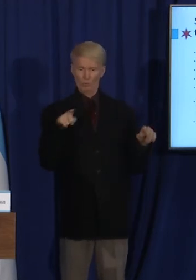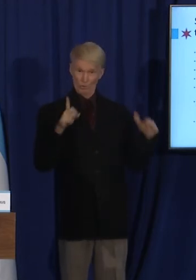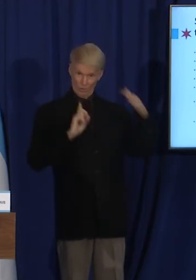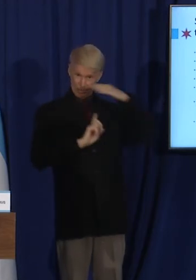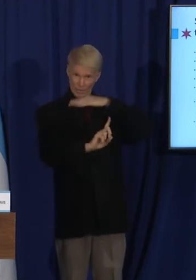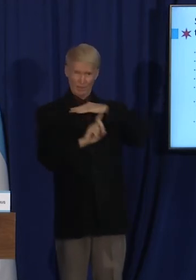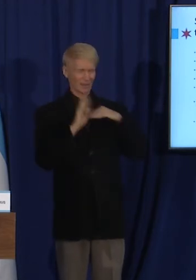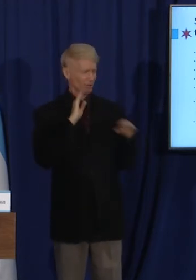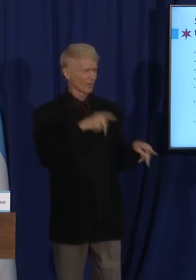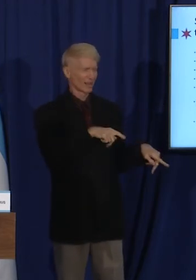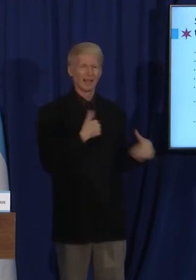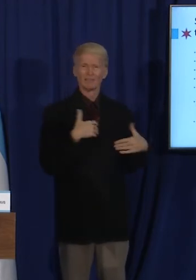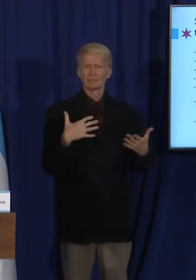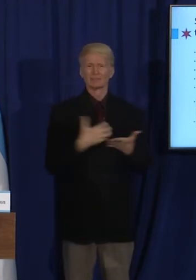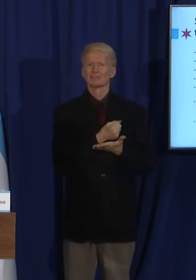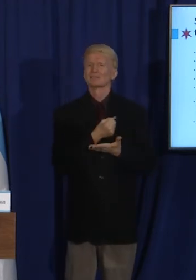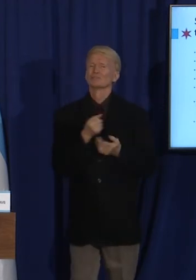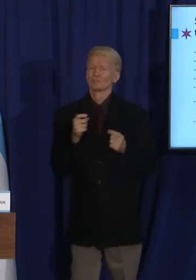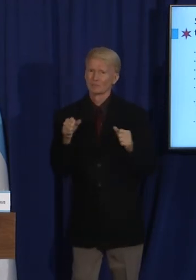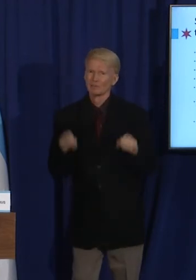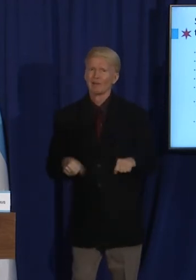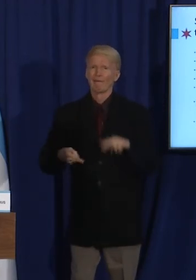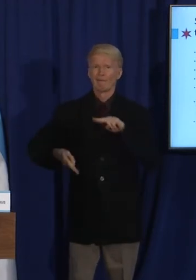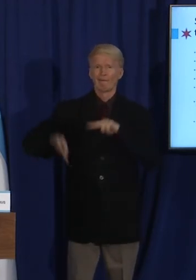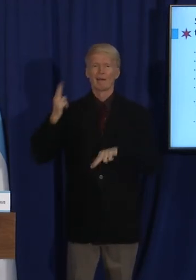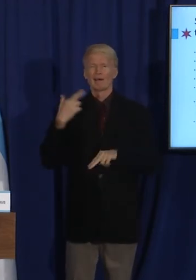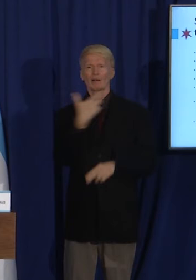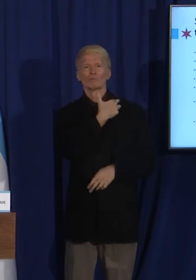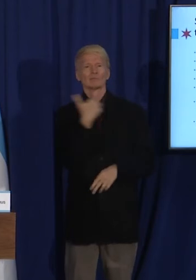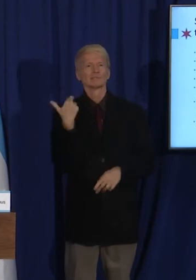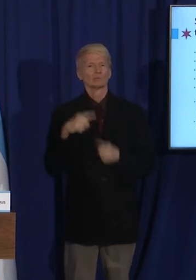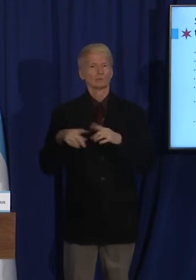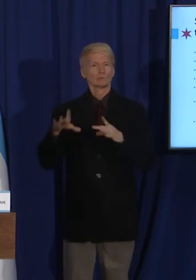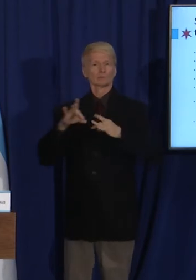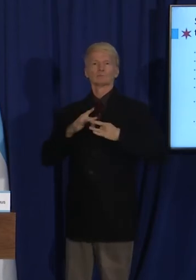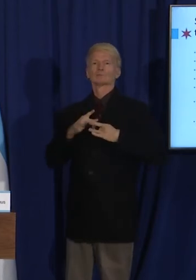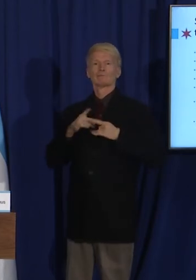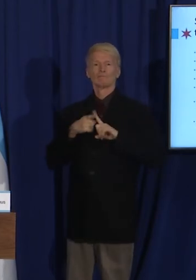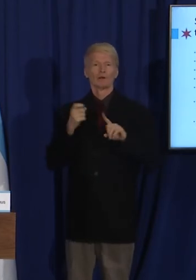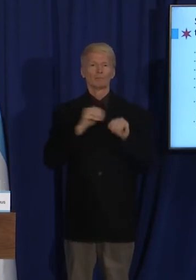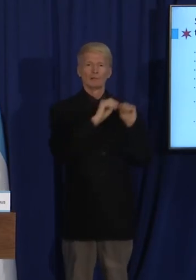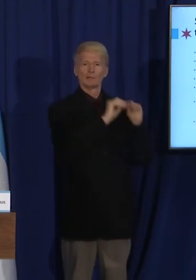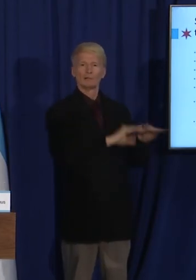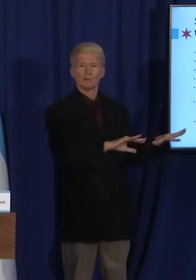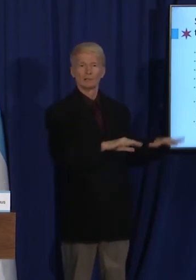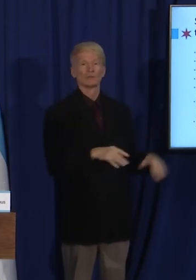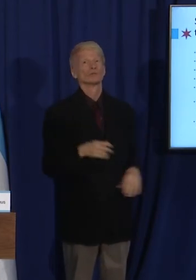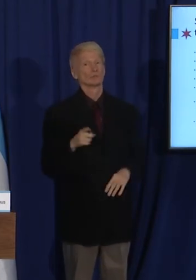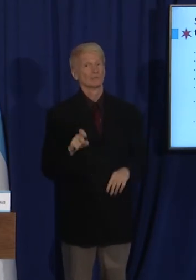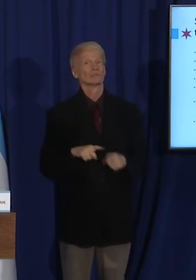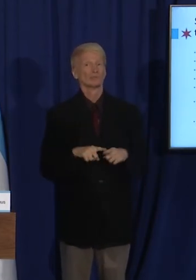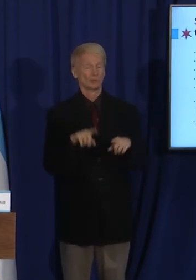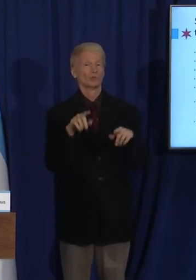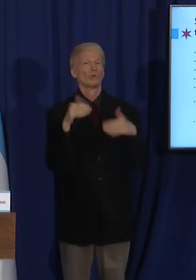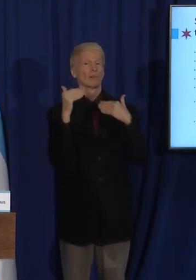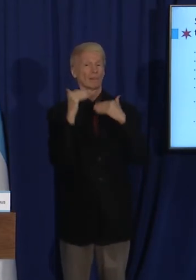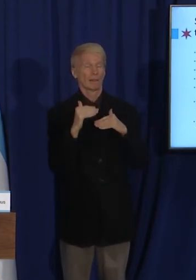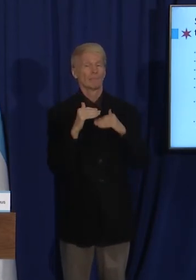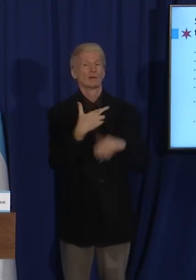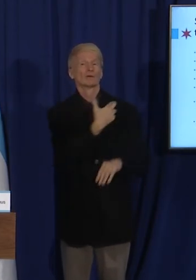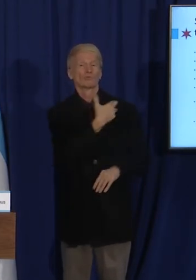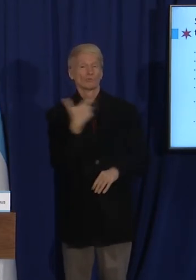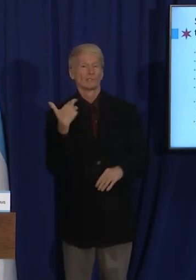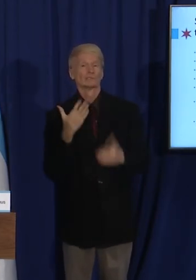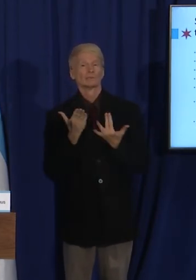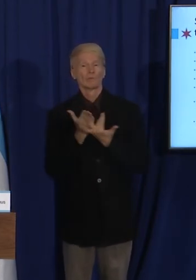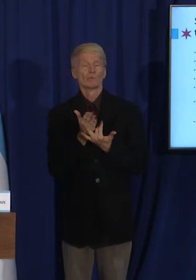settings or you're living in those settings, it's especially important that you're doing everything you can to limit risk. We're also